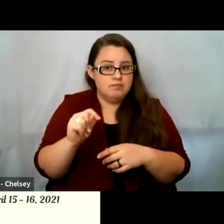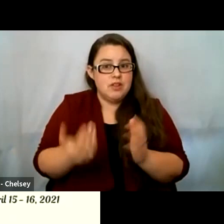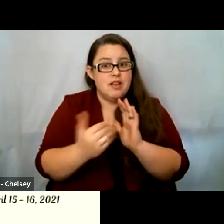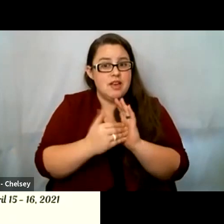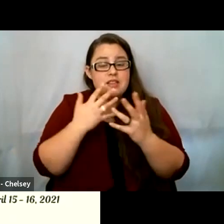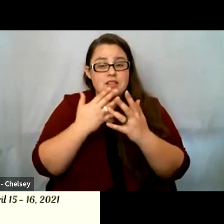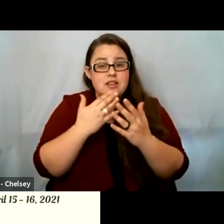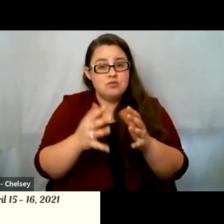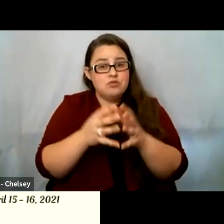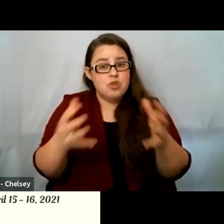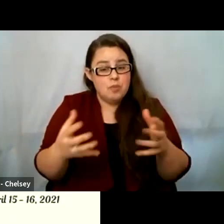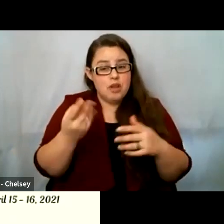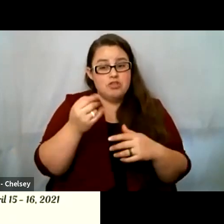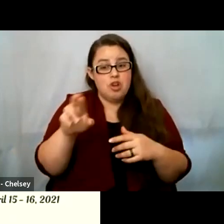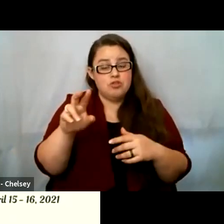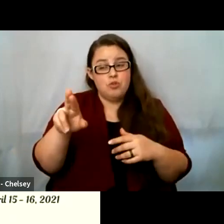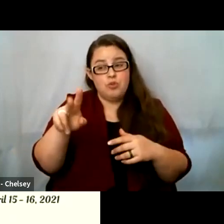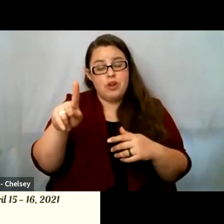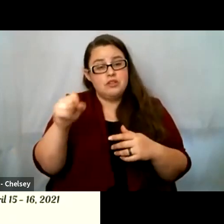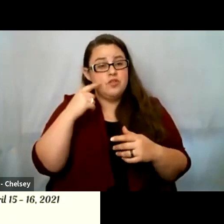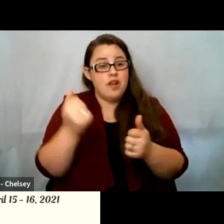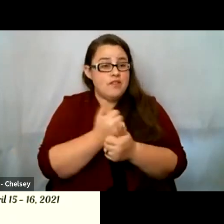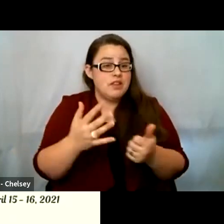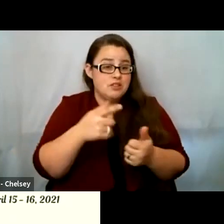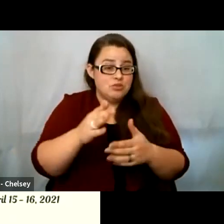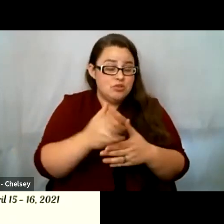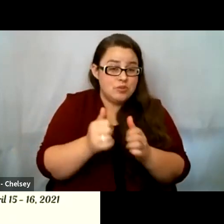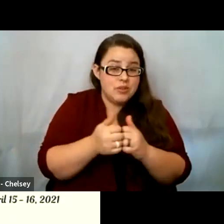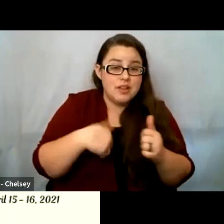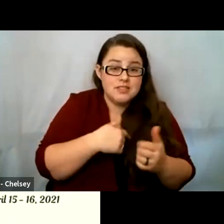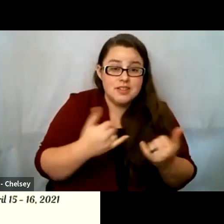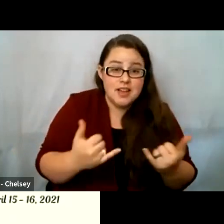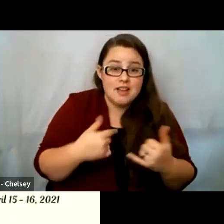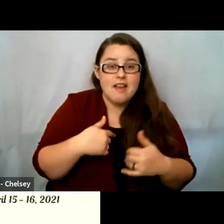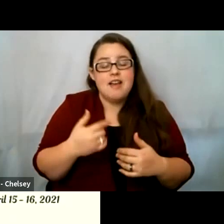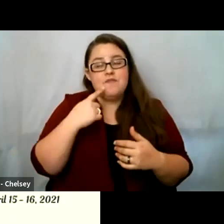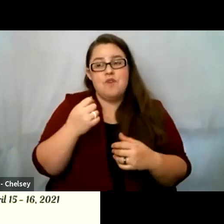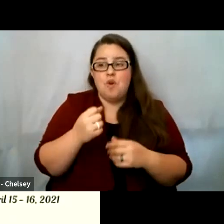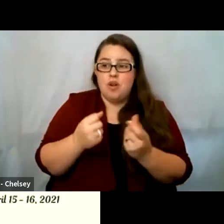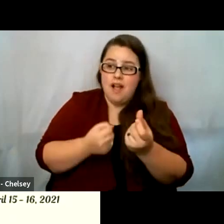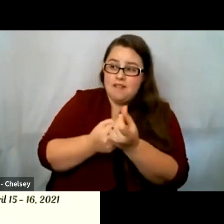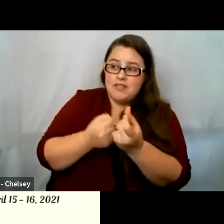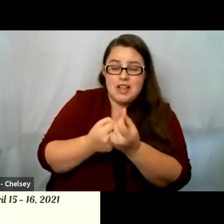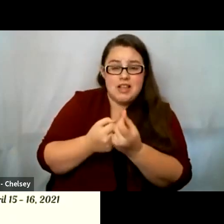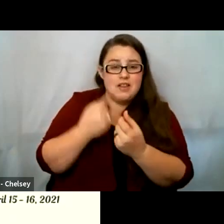thank you so much, Dr. Ricks, for all that you shared with us today and for advocating for us.